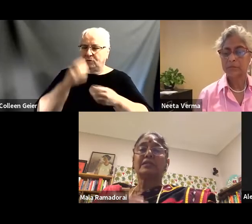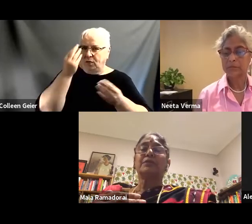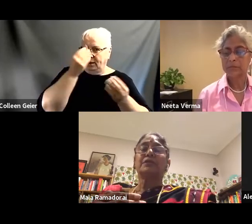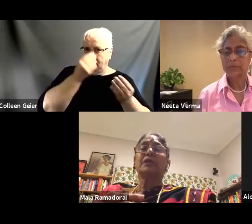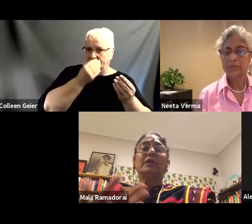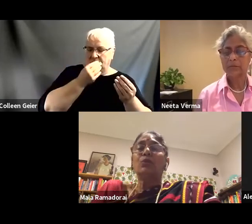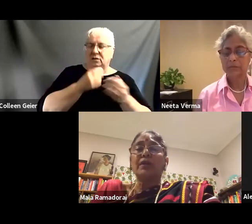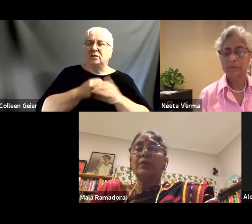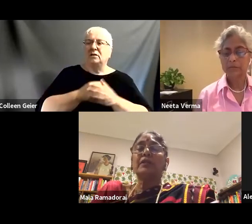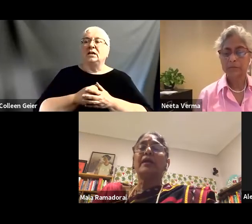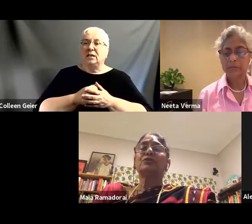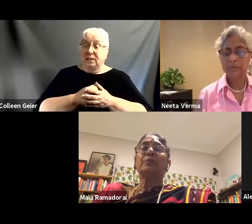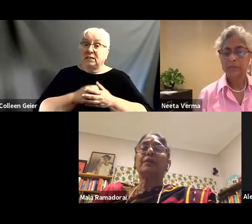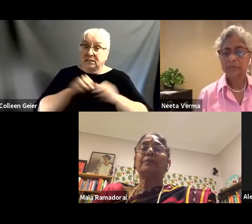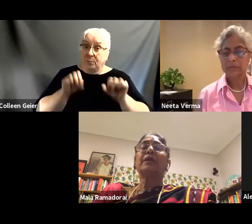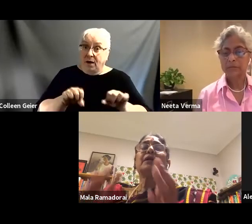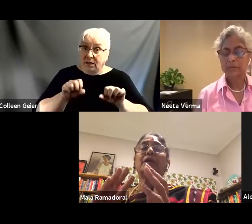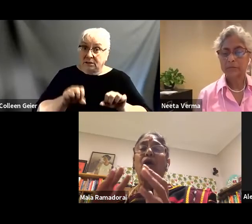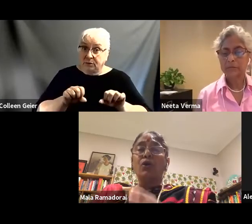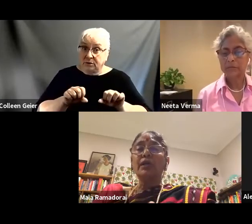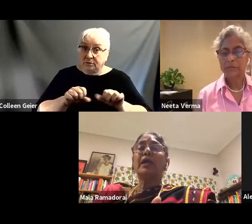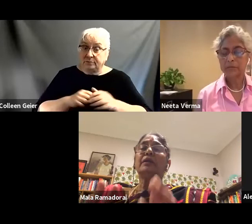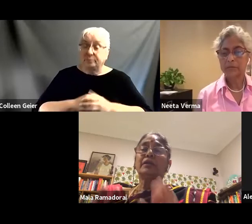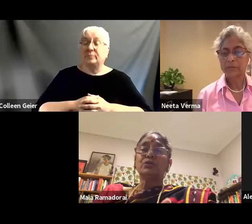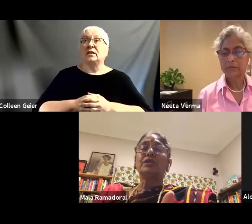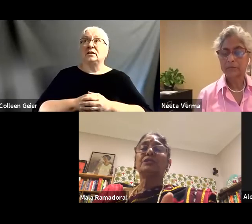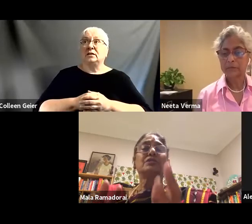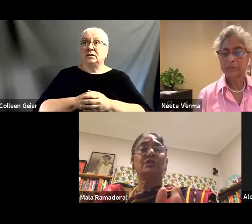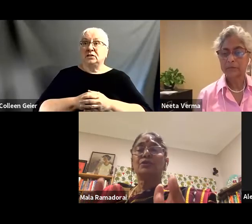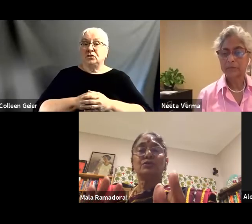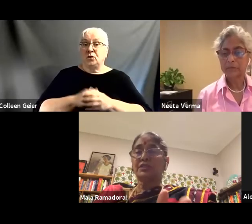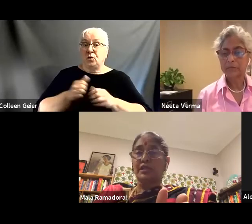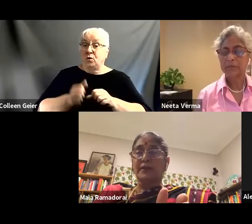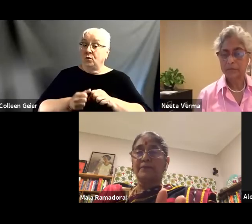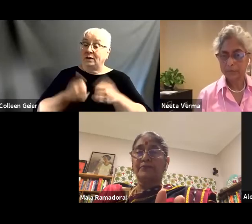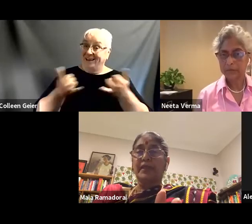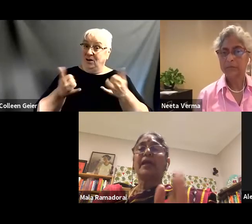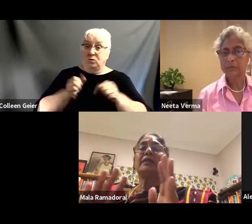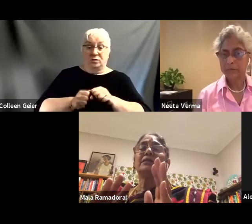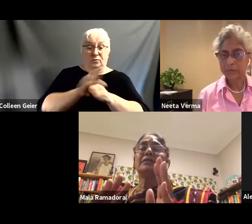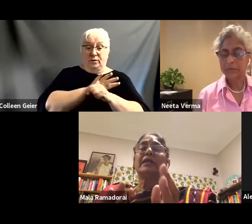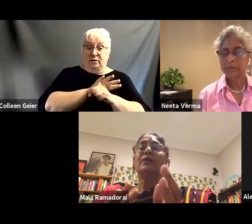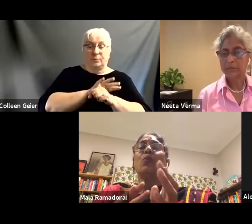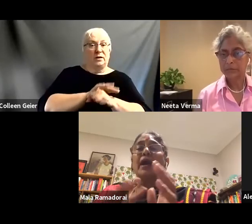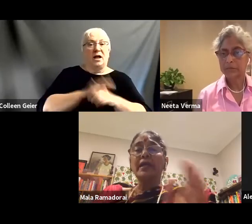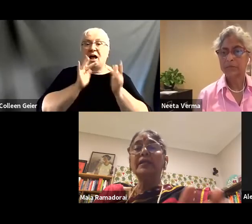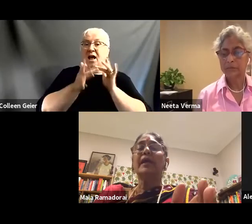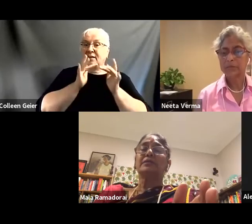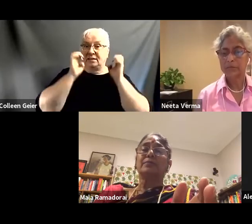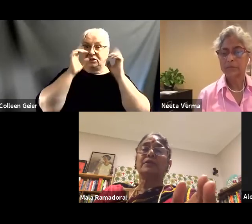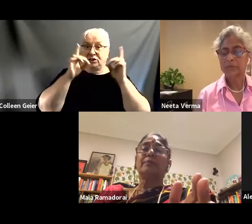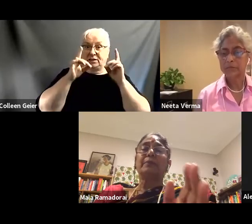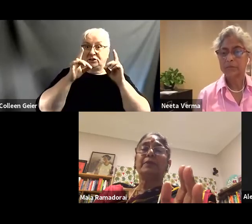getting accepted. In one way, thanks to the pandemic, online education is here to stay. And it is getting